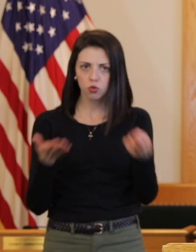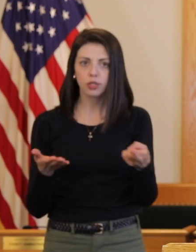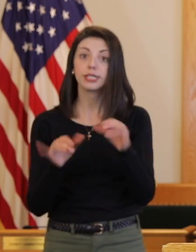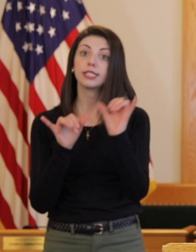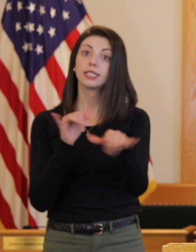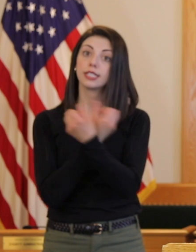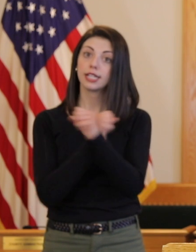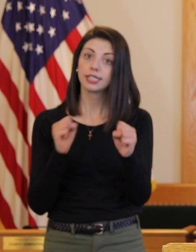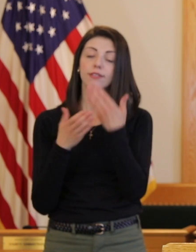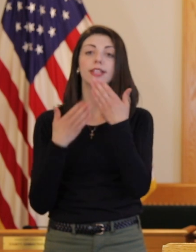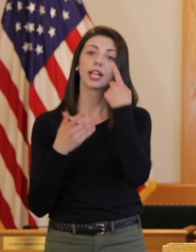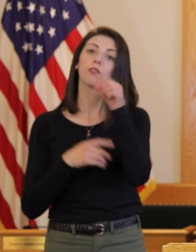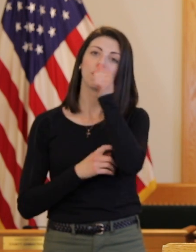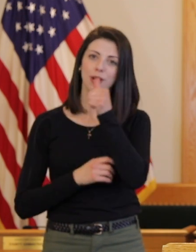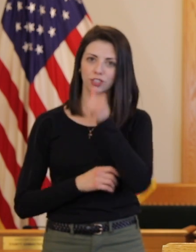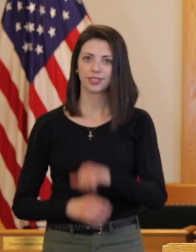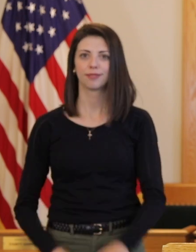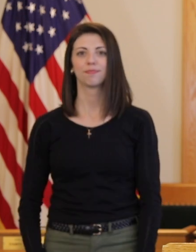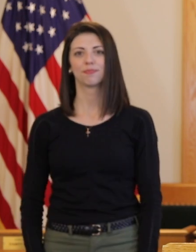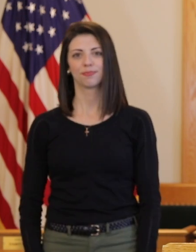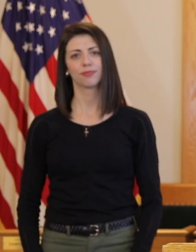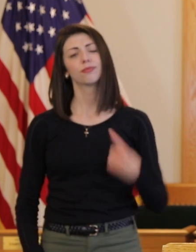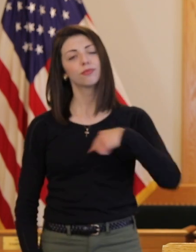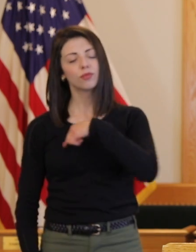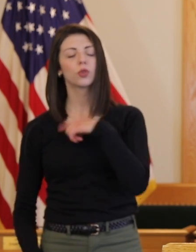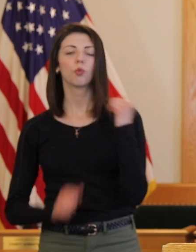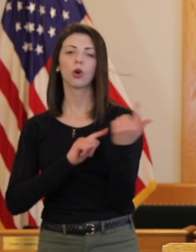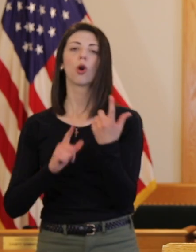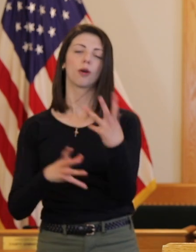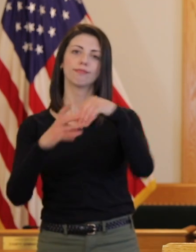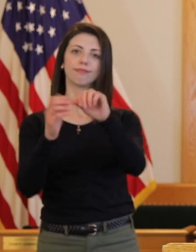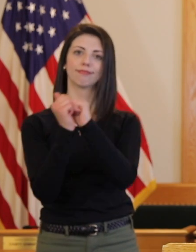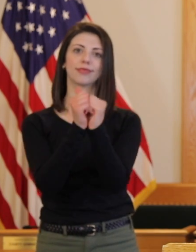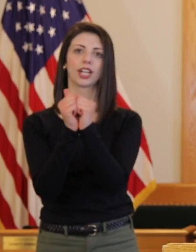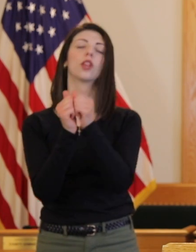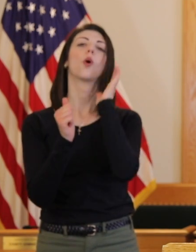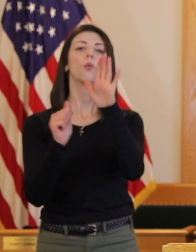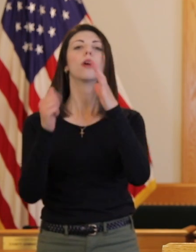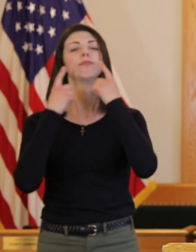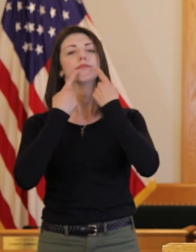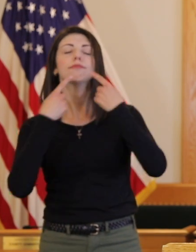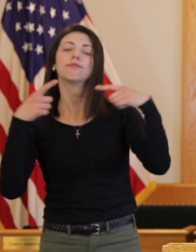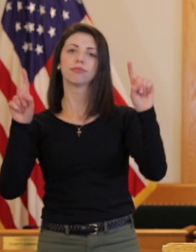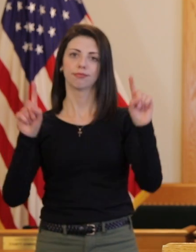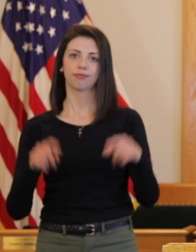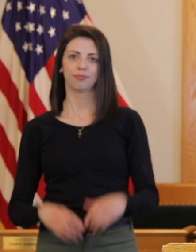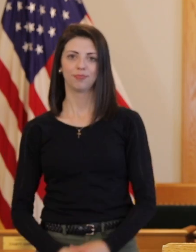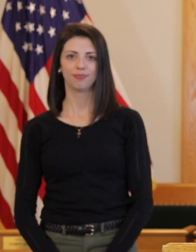thank you for your continued patience and cooperation. We are all in this together, and together we will come through it successfully.